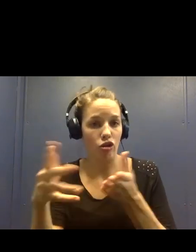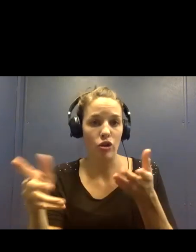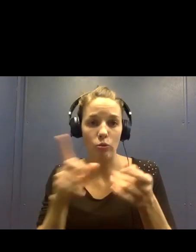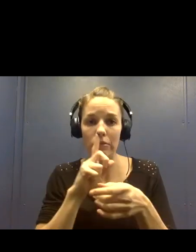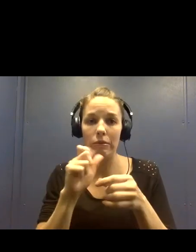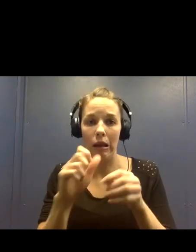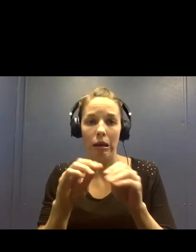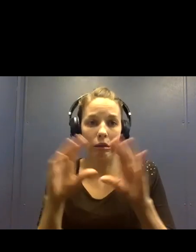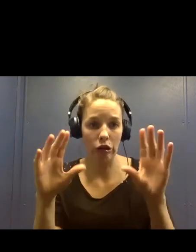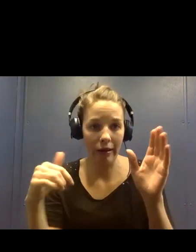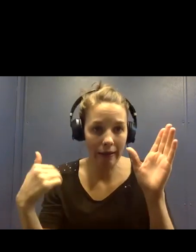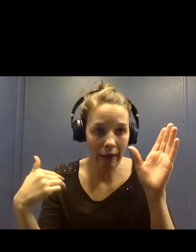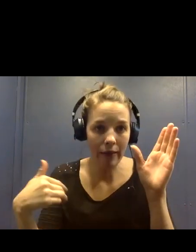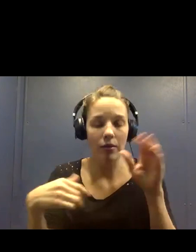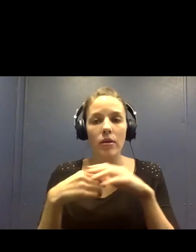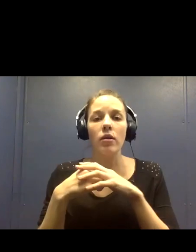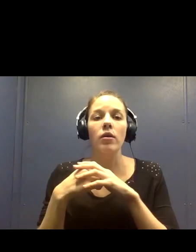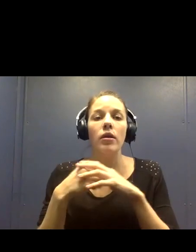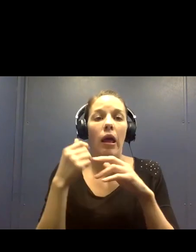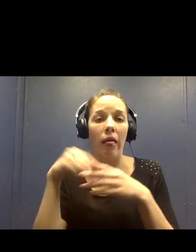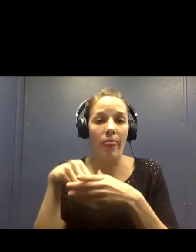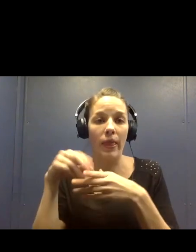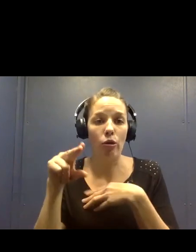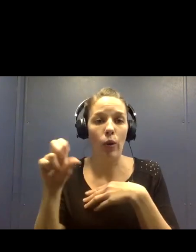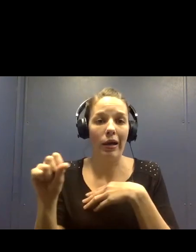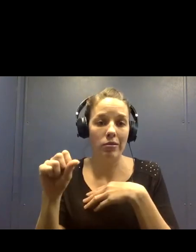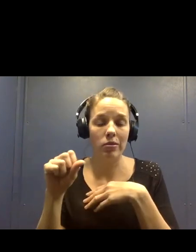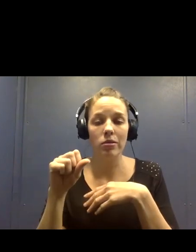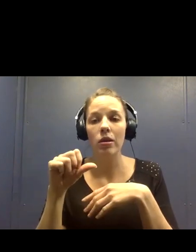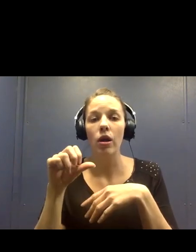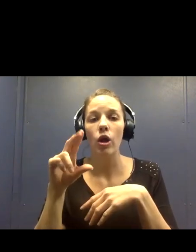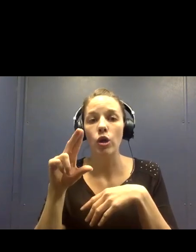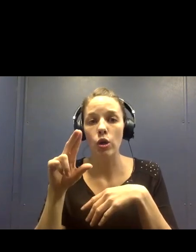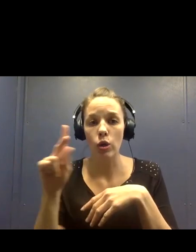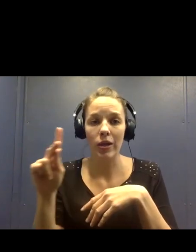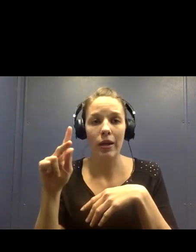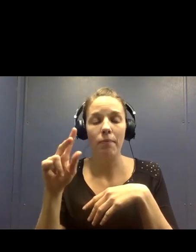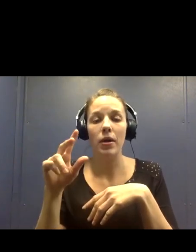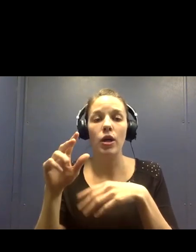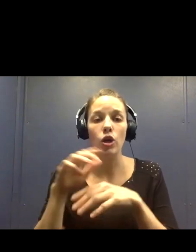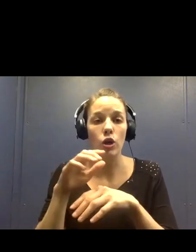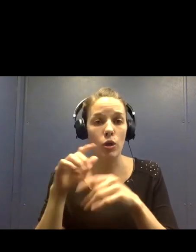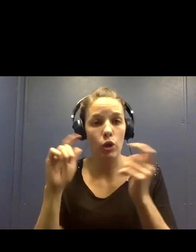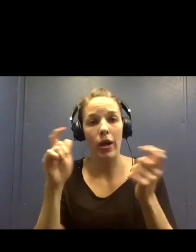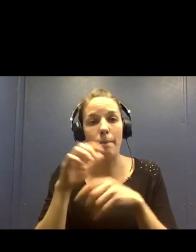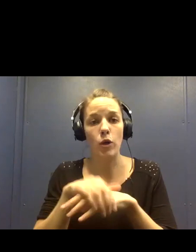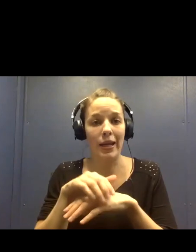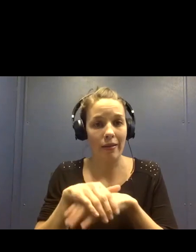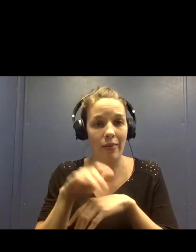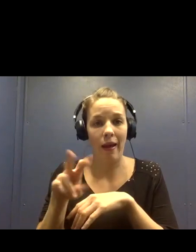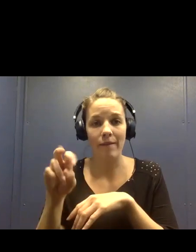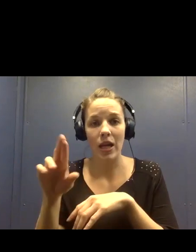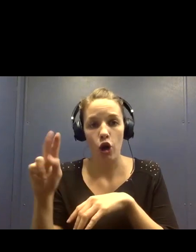clear yet. In the United States, the United Kingdom, Great Britain variant is present